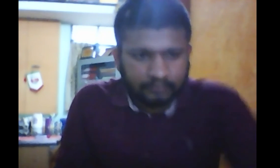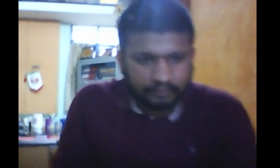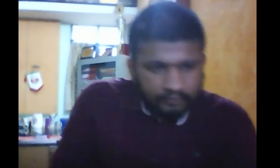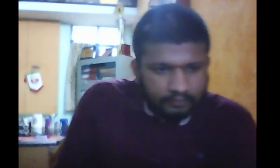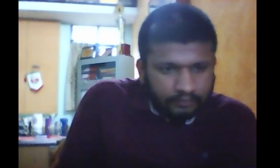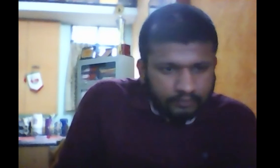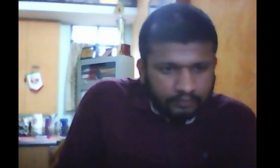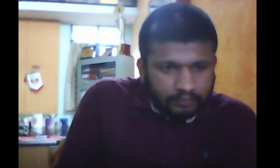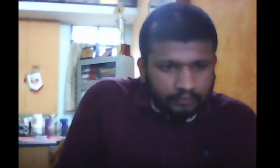Virali?